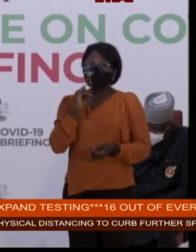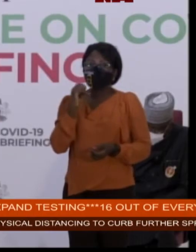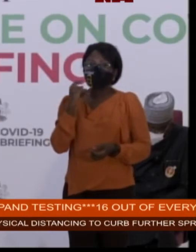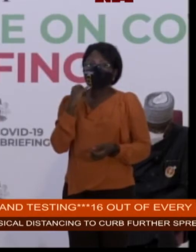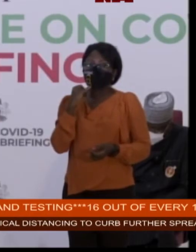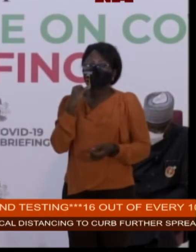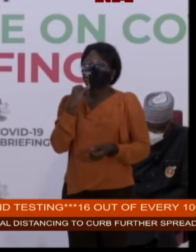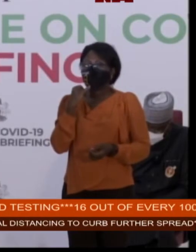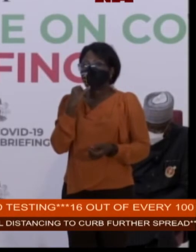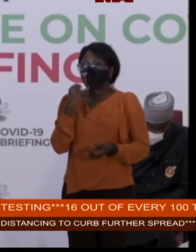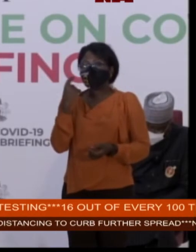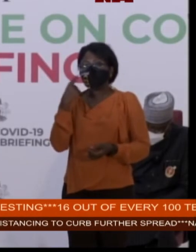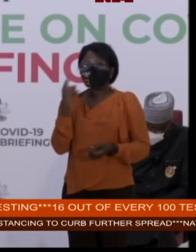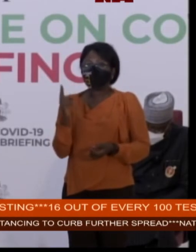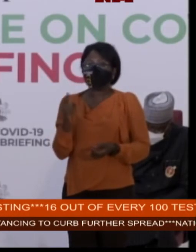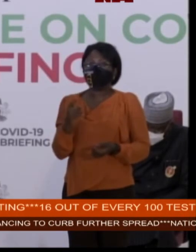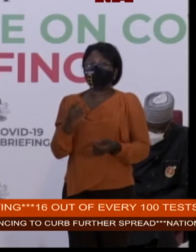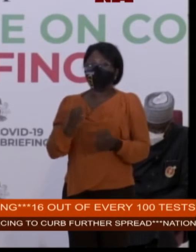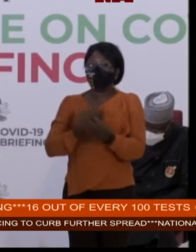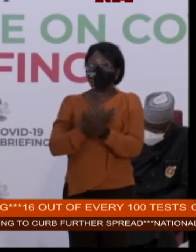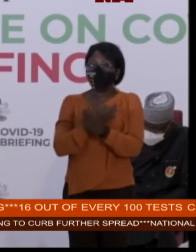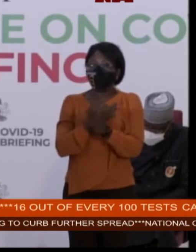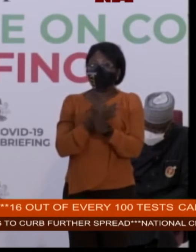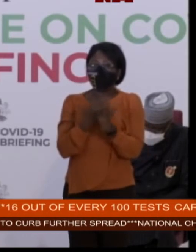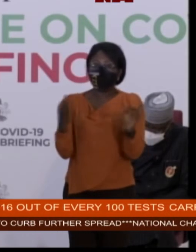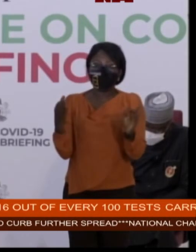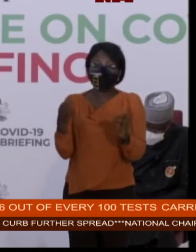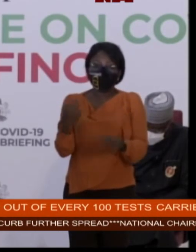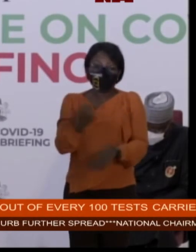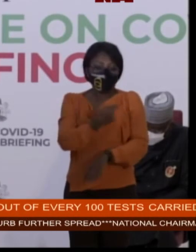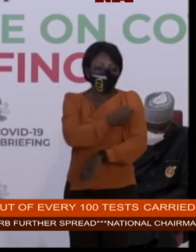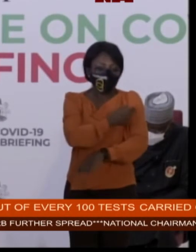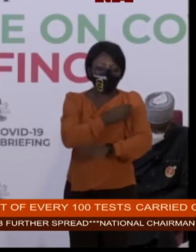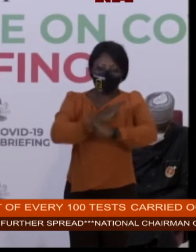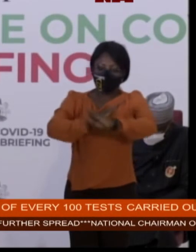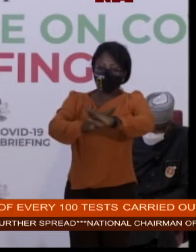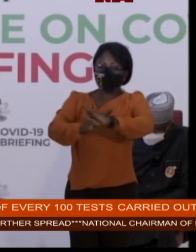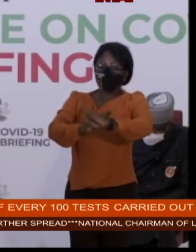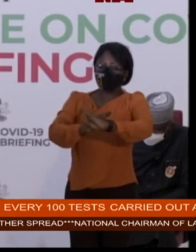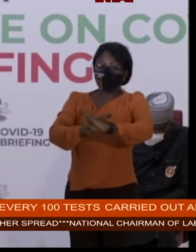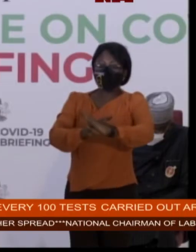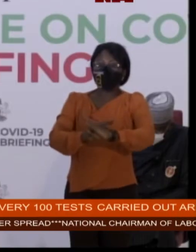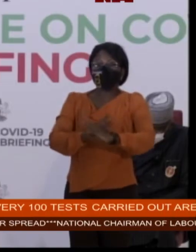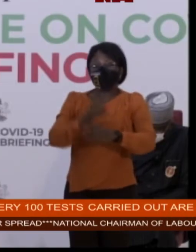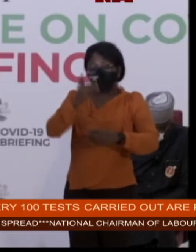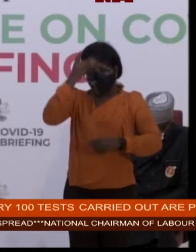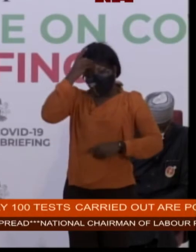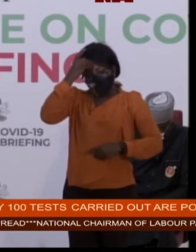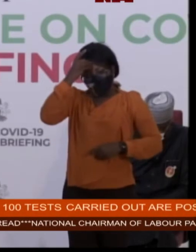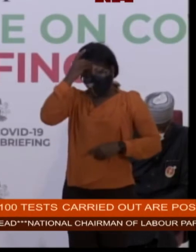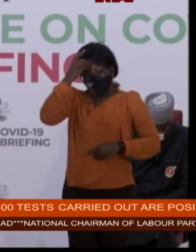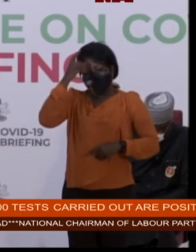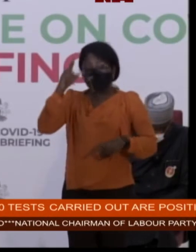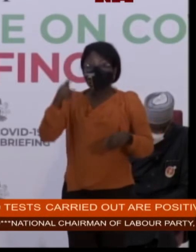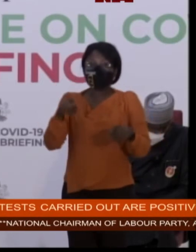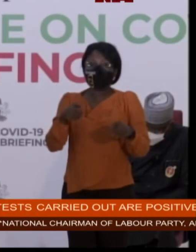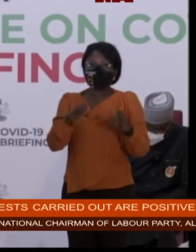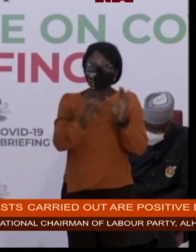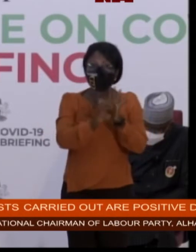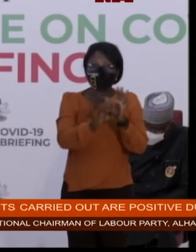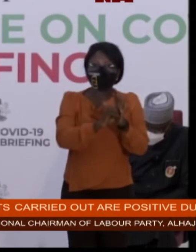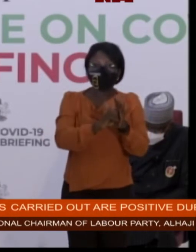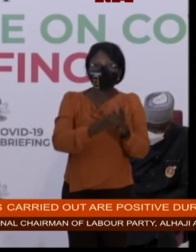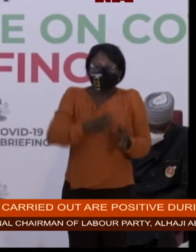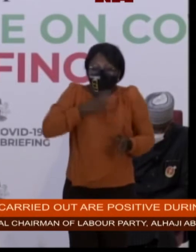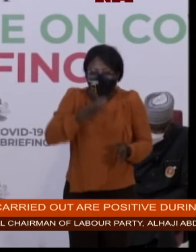childhood vaccine preventable diseases like polio, like whooping